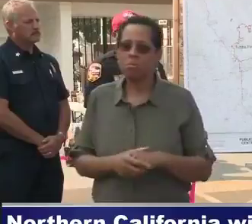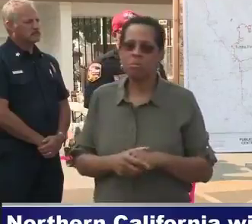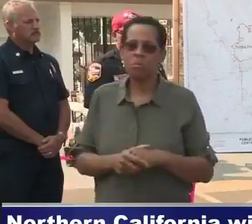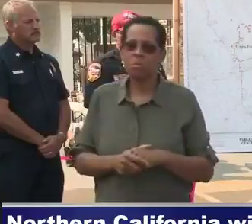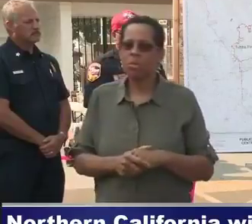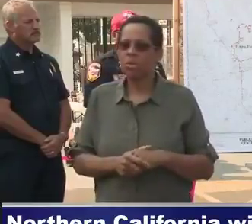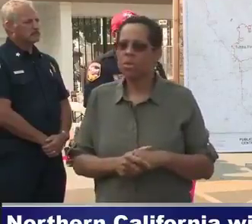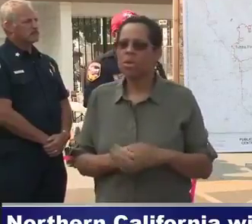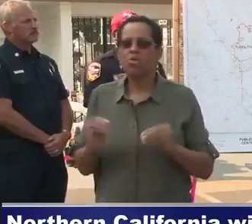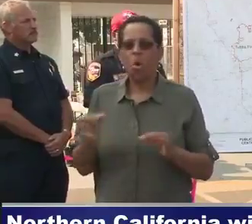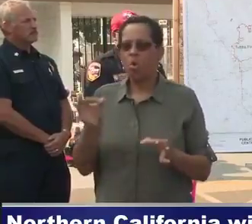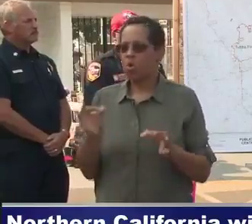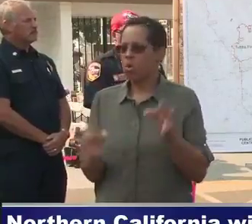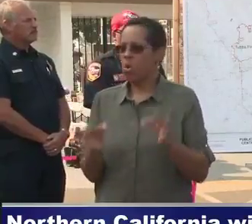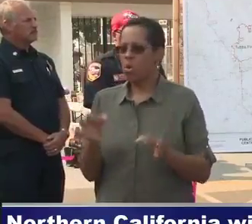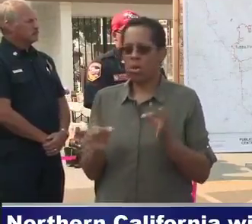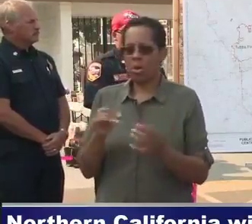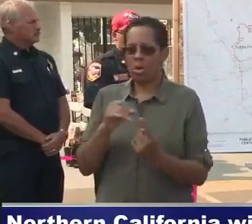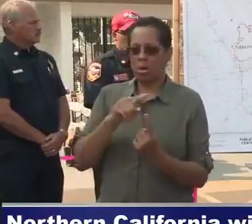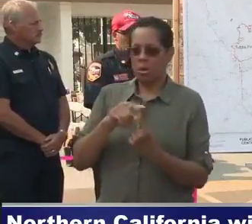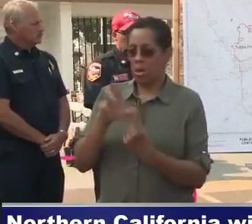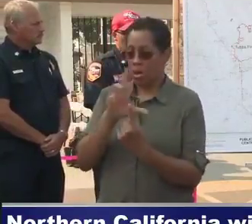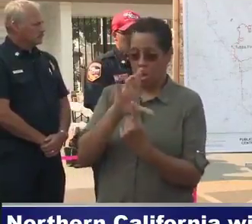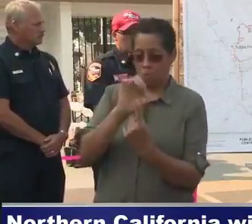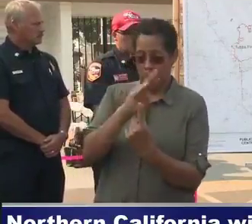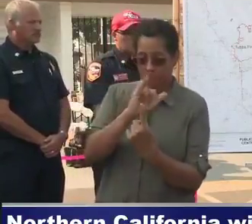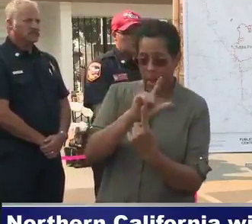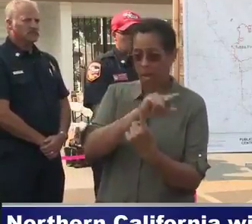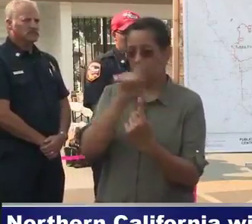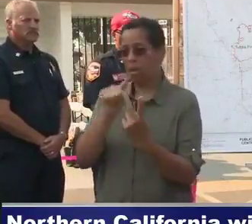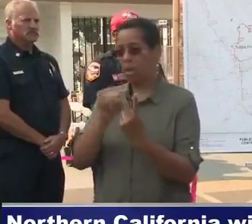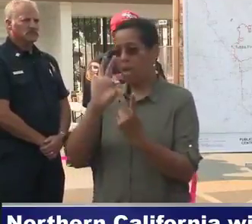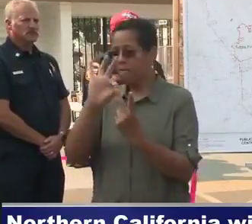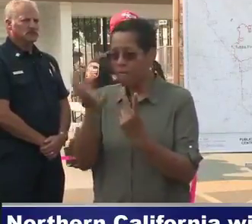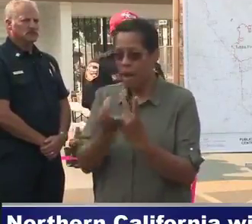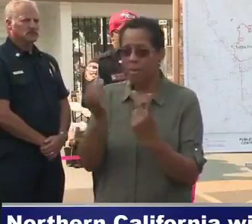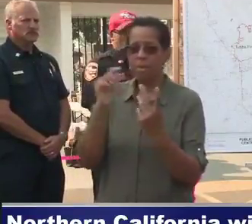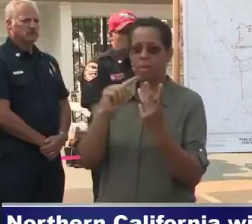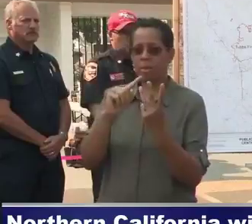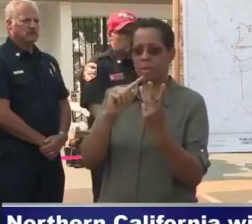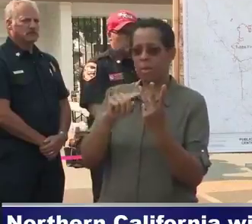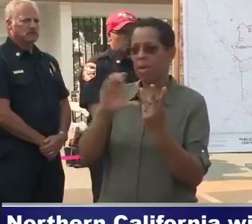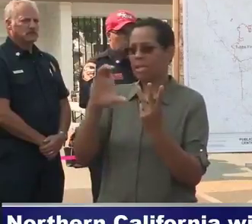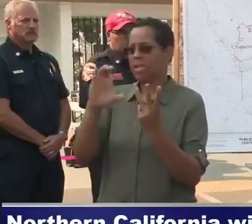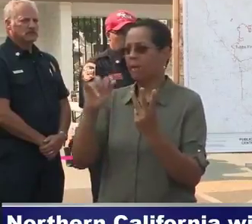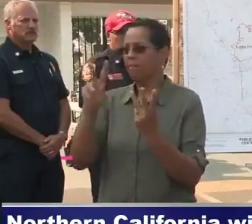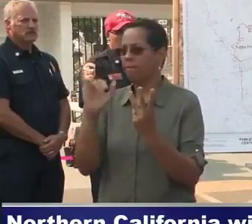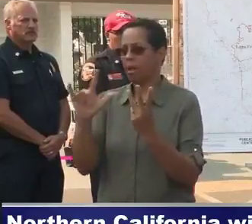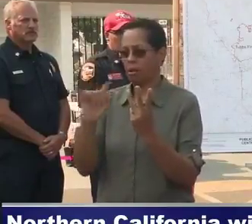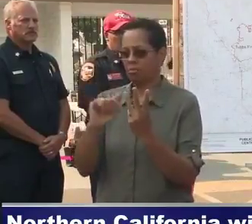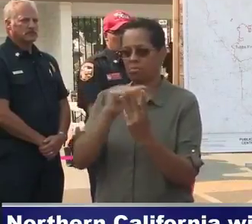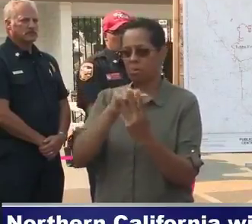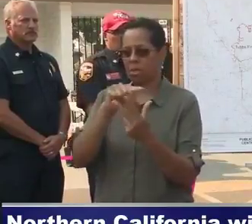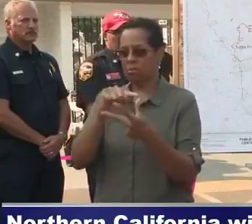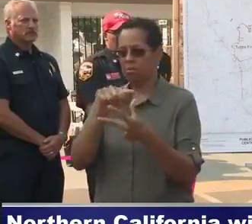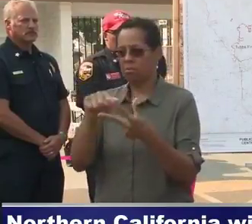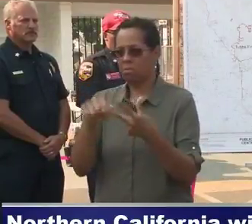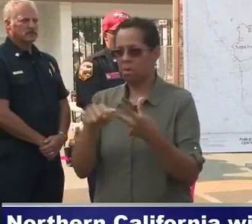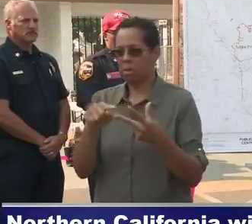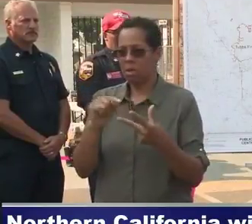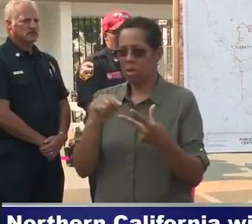court in either the criminal, family, or civil courtrooms. If you have a need to come to court, you should be checking